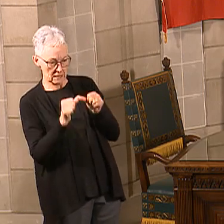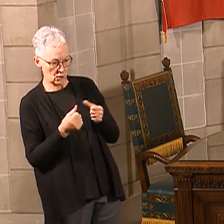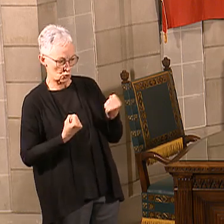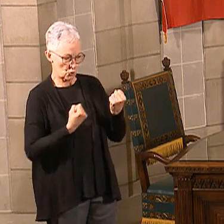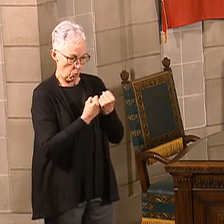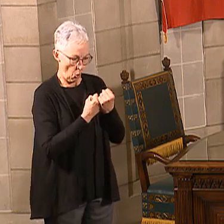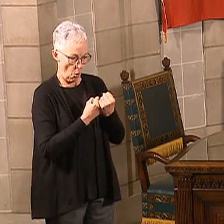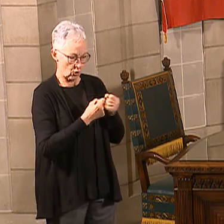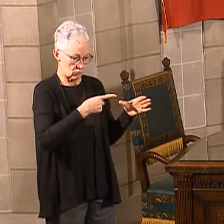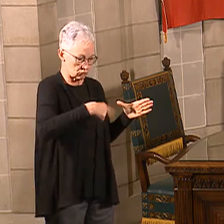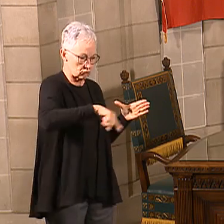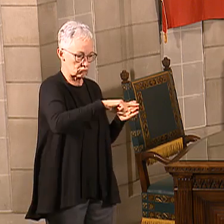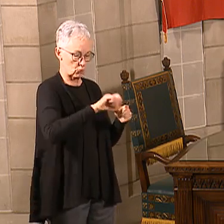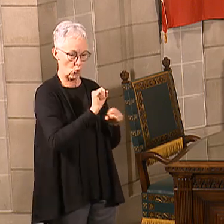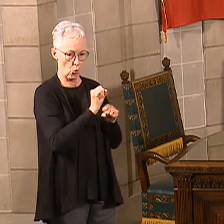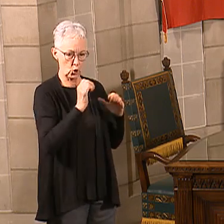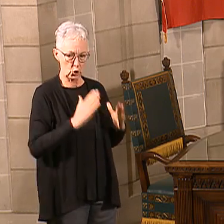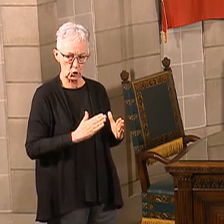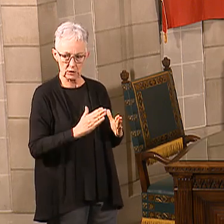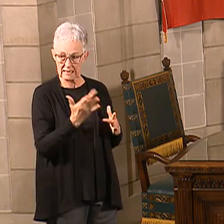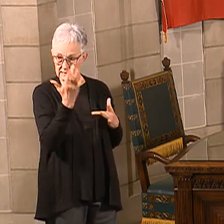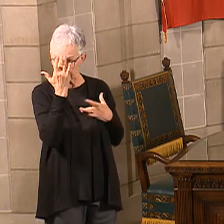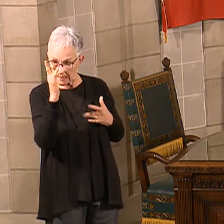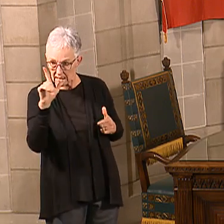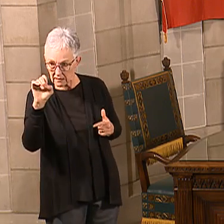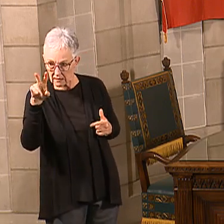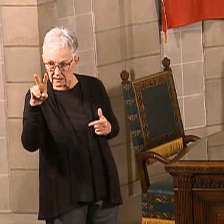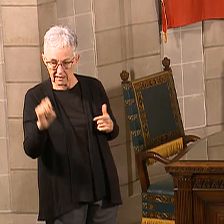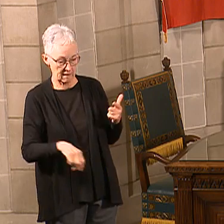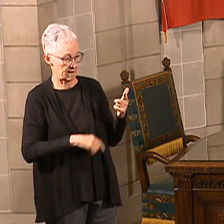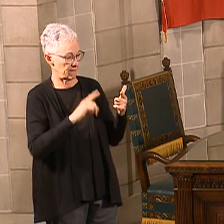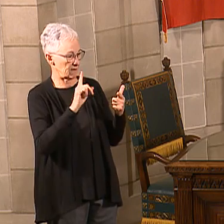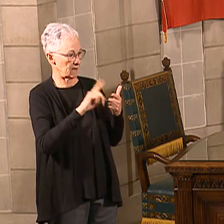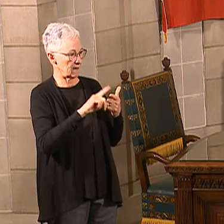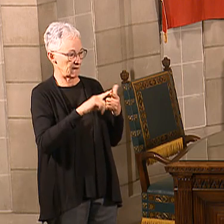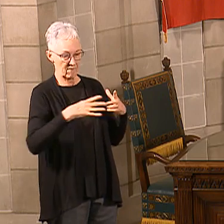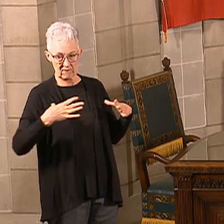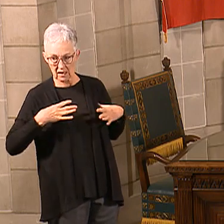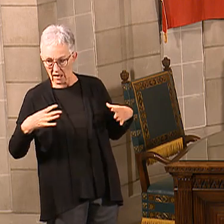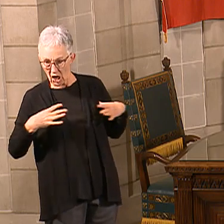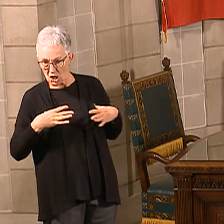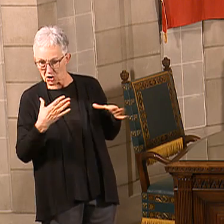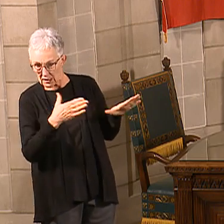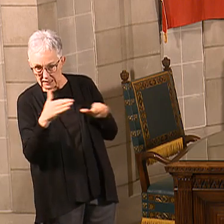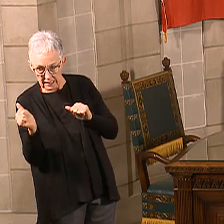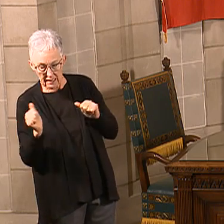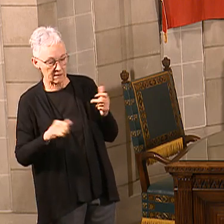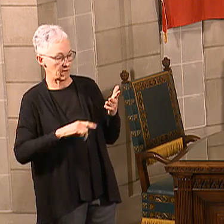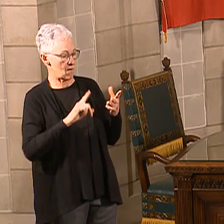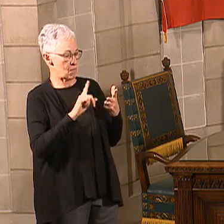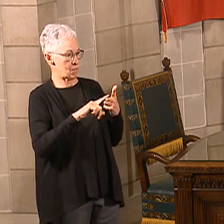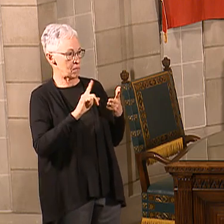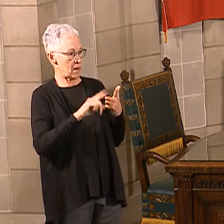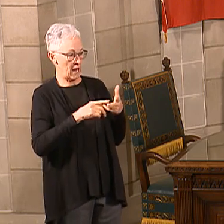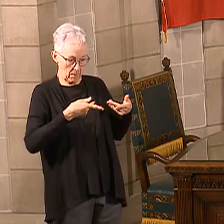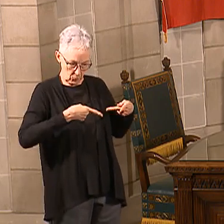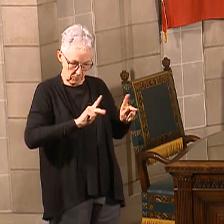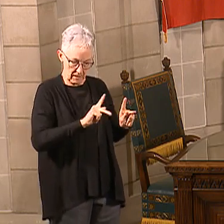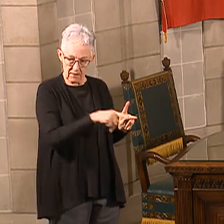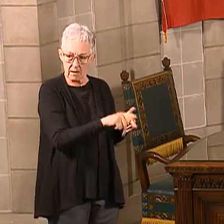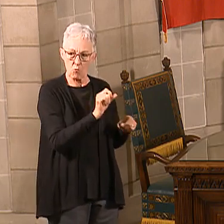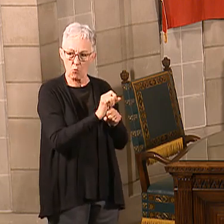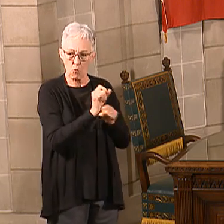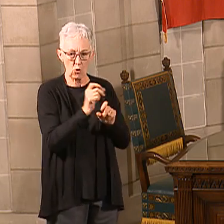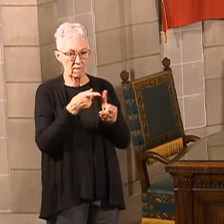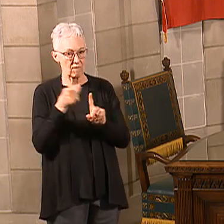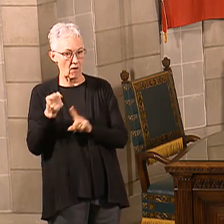leave, vacation leave, sick and vacation leave advancement, telework, working from home, or even just being in a paid